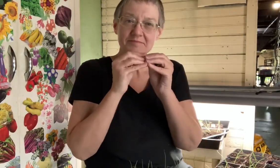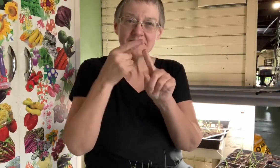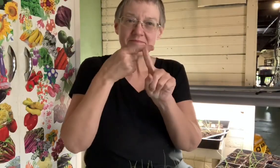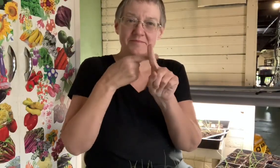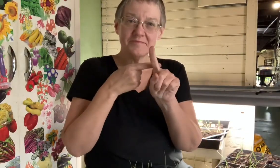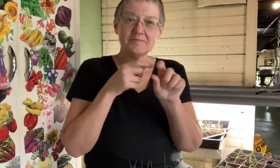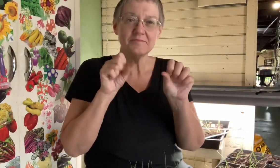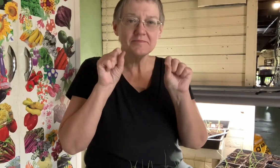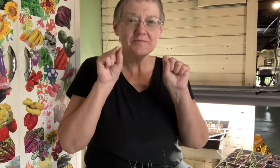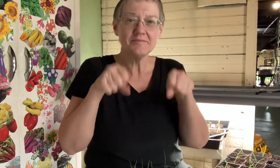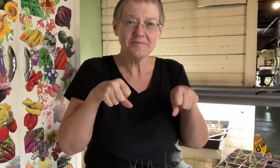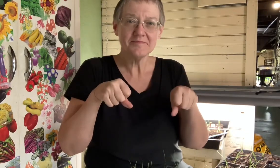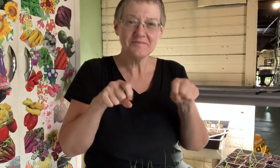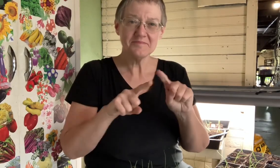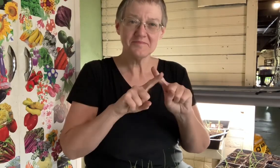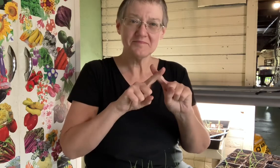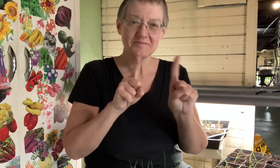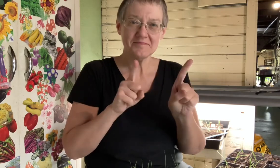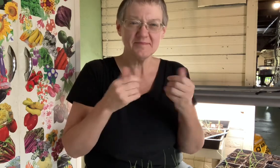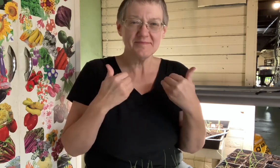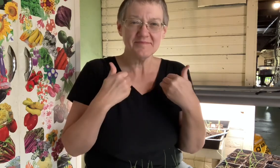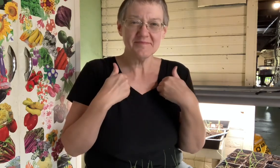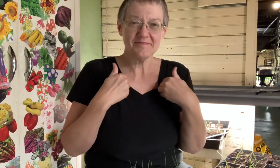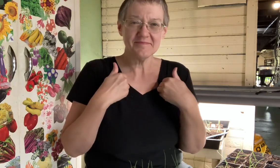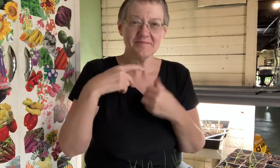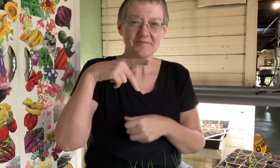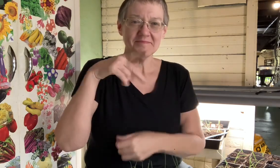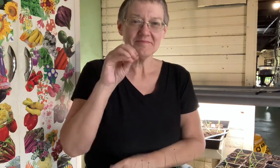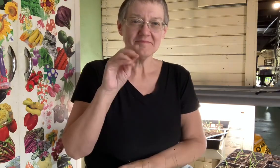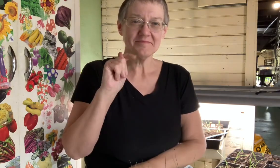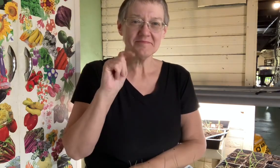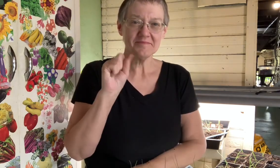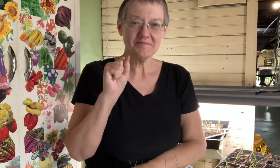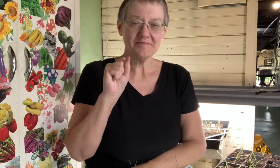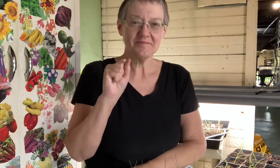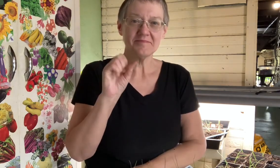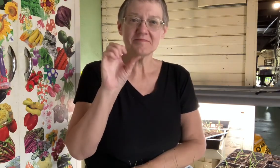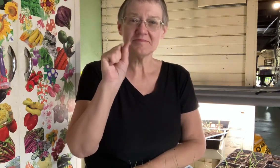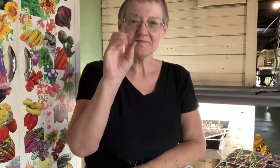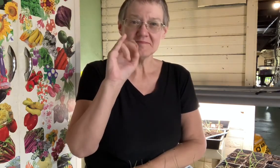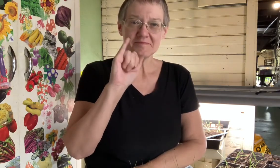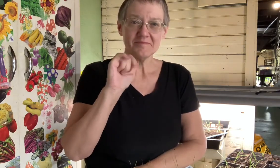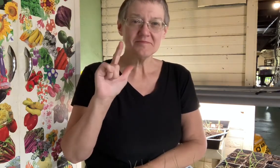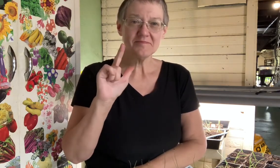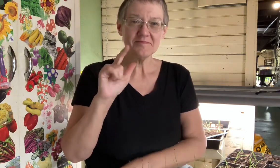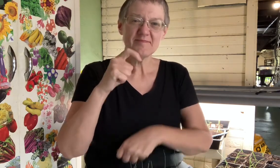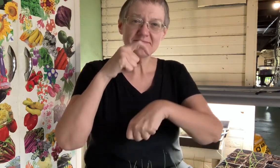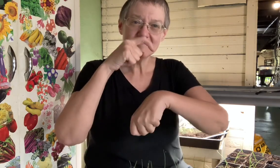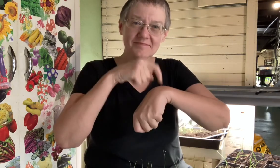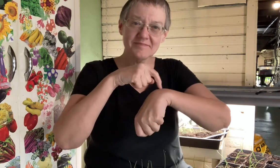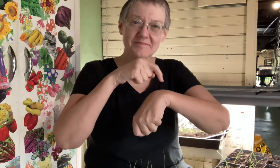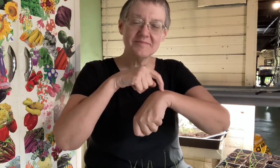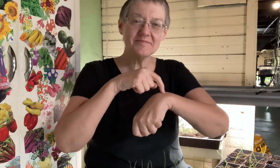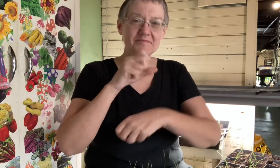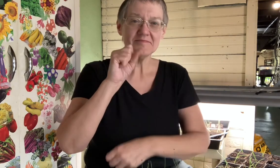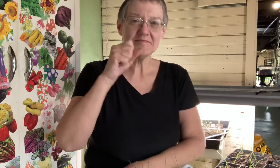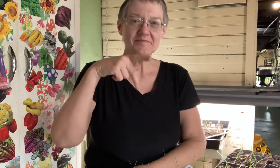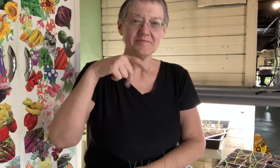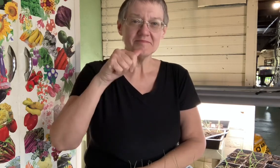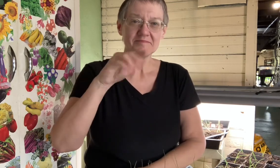Now, you could leave them in the soil blocks 1 more month, but I have the pots, the soil, the time,